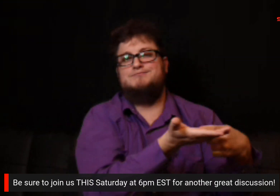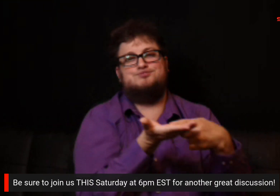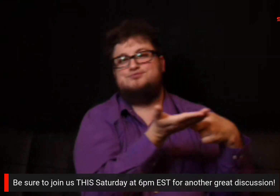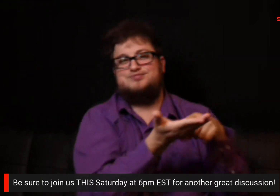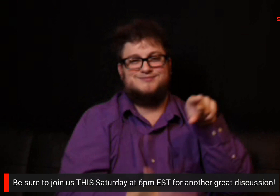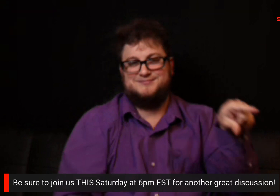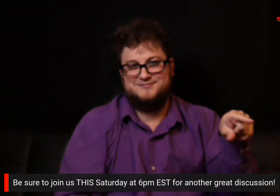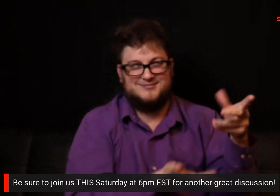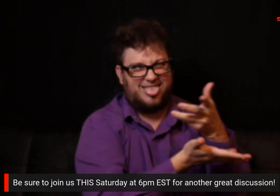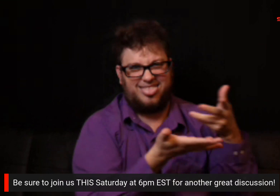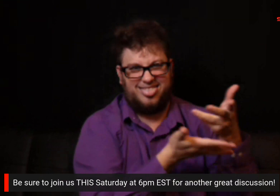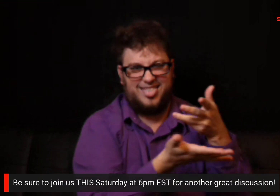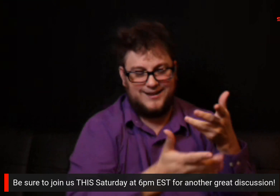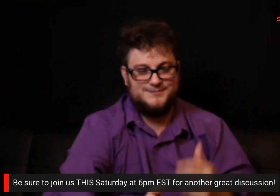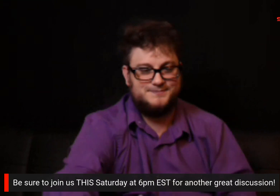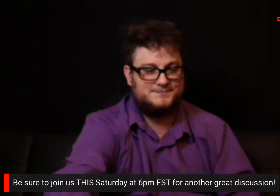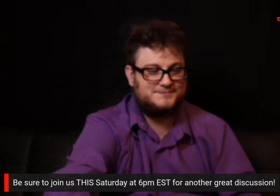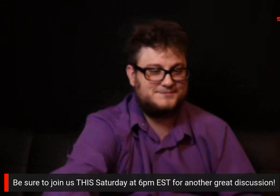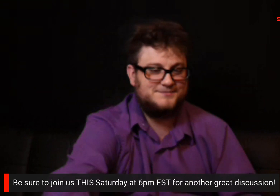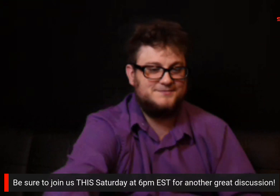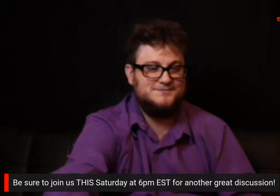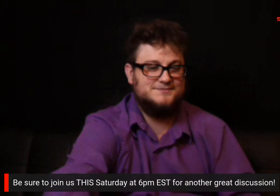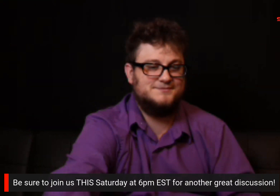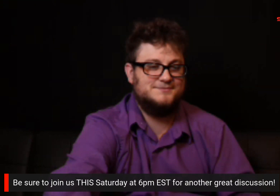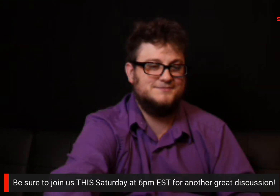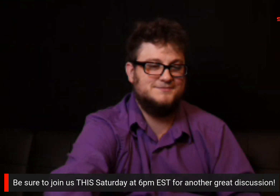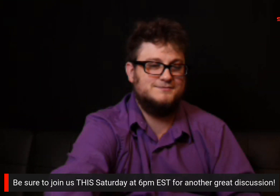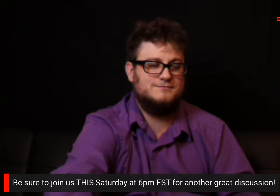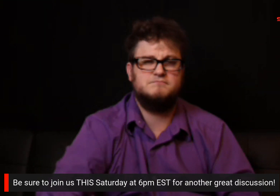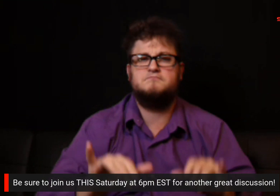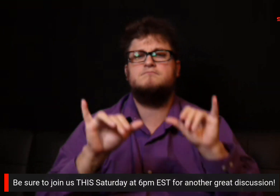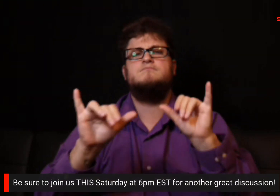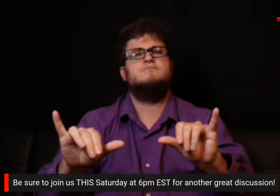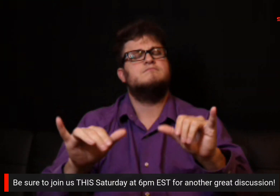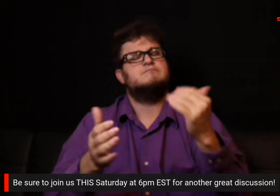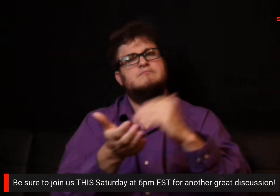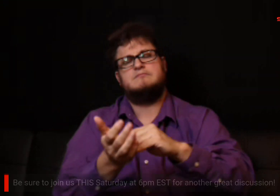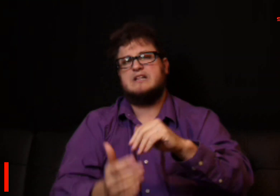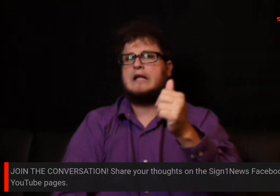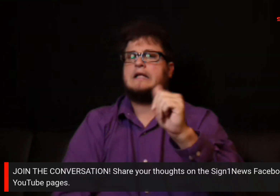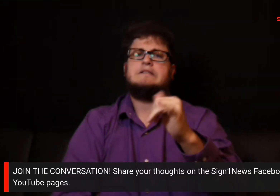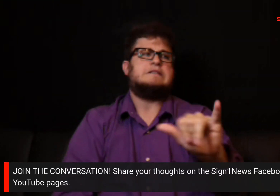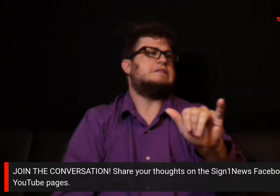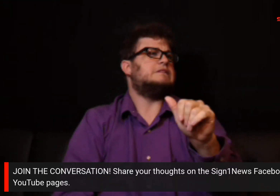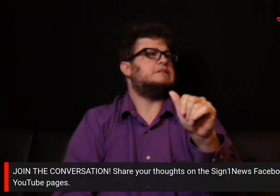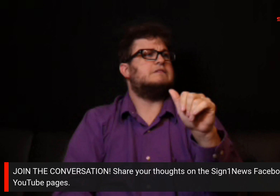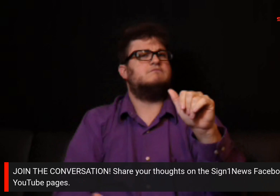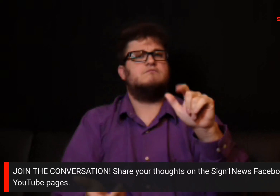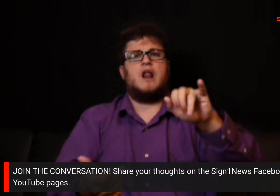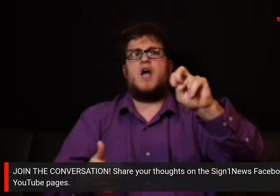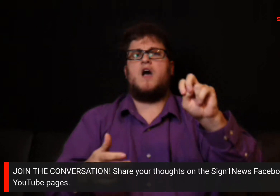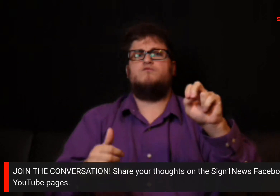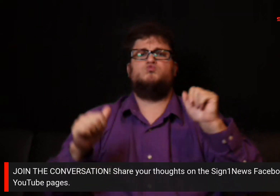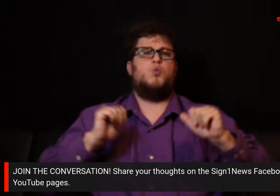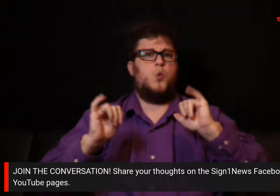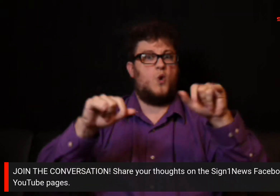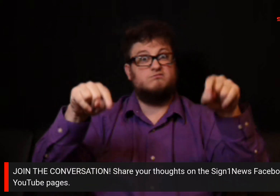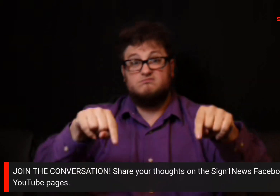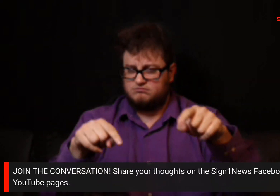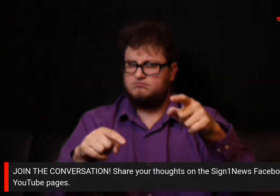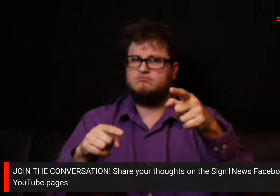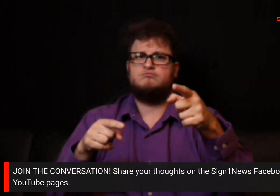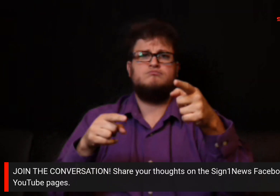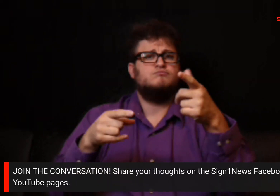again be sure to post your thoughts and comments at any